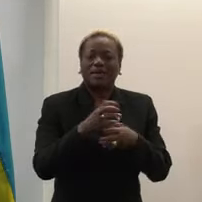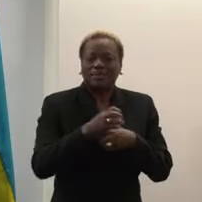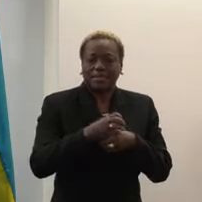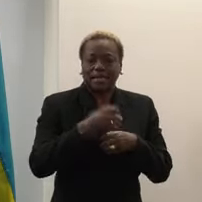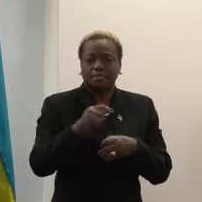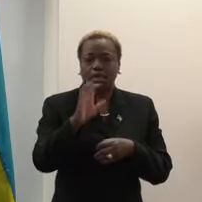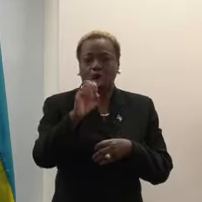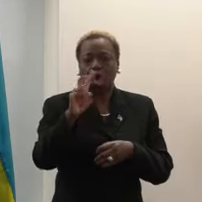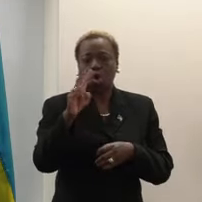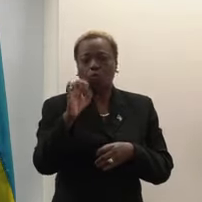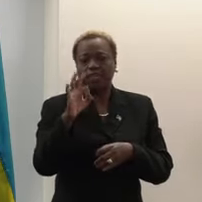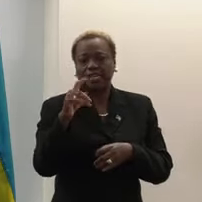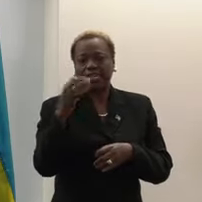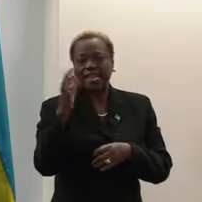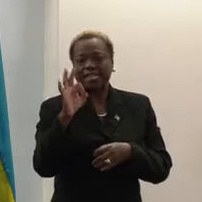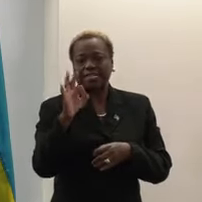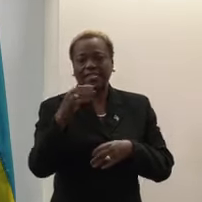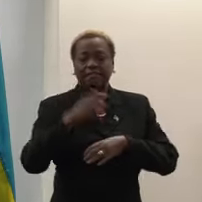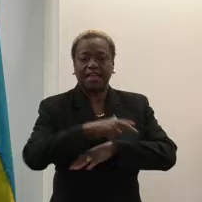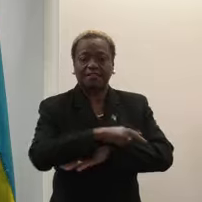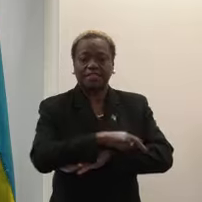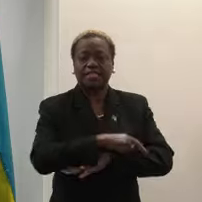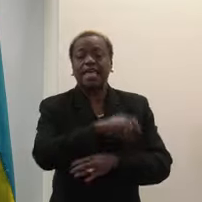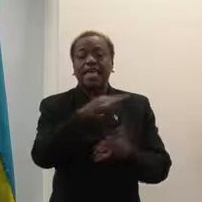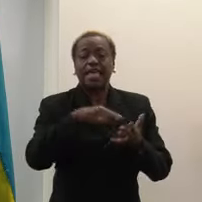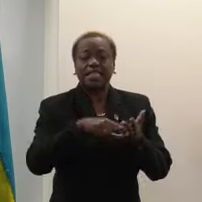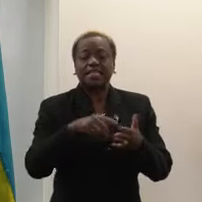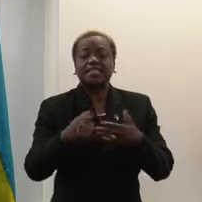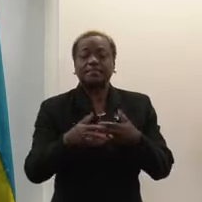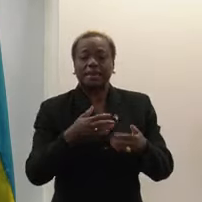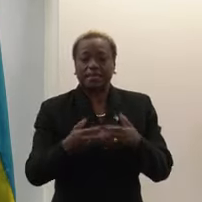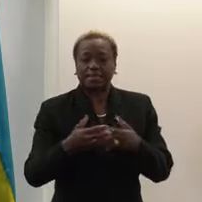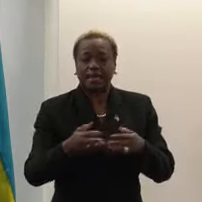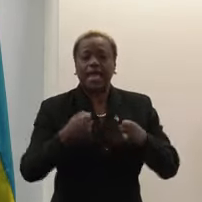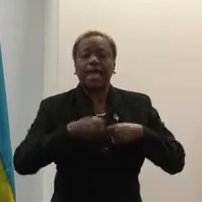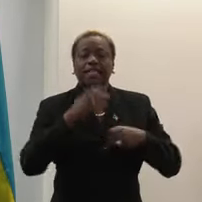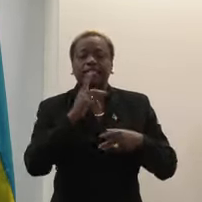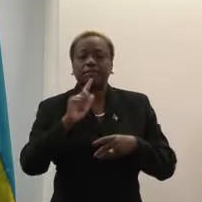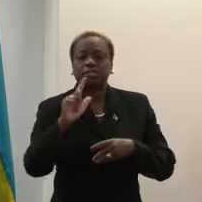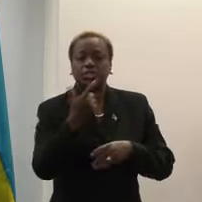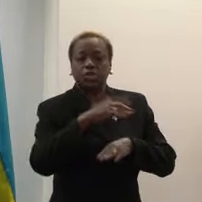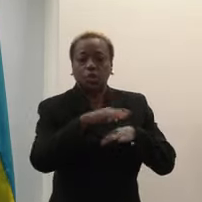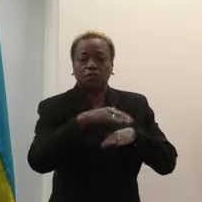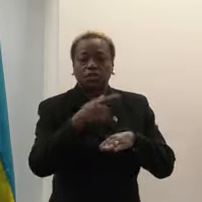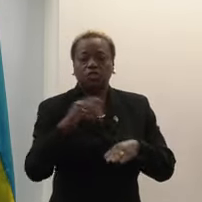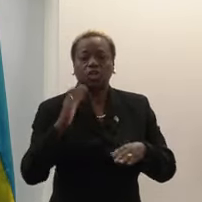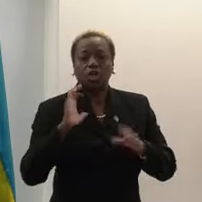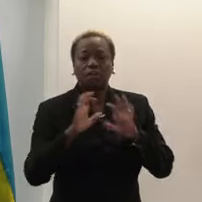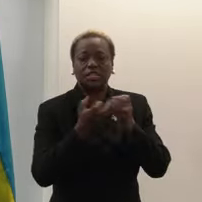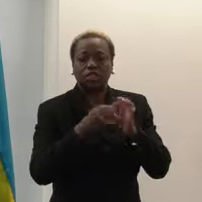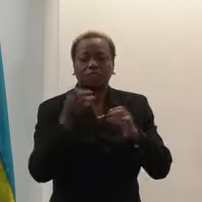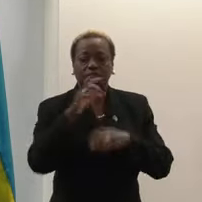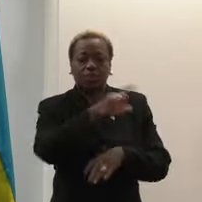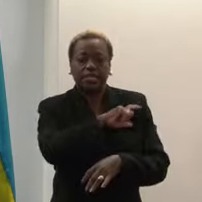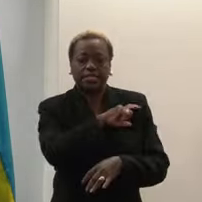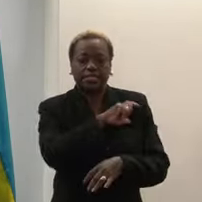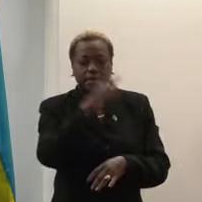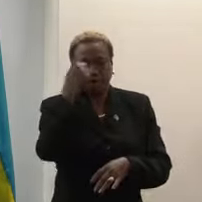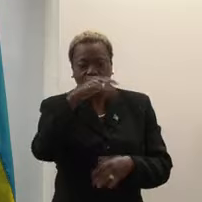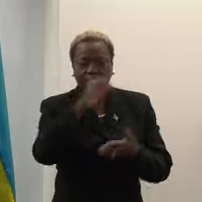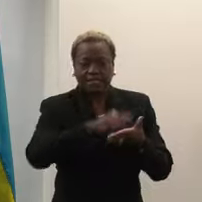COVID-19 virus. This matter has been turned over to the Commissioner of Police for